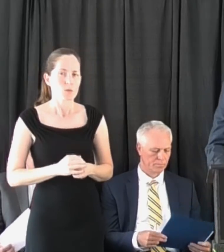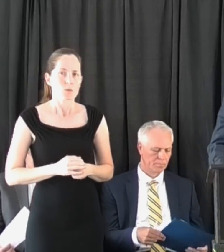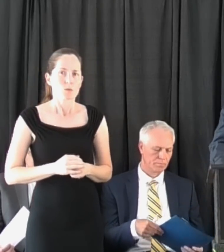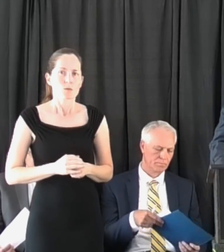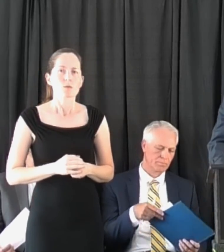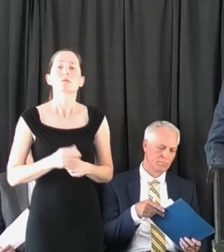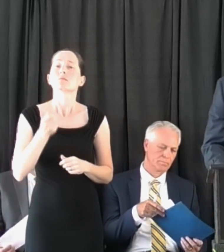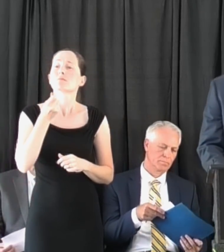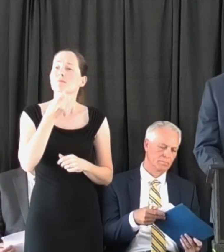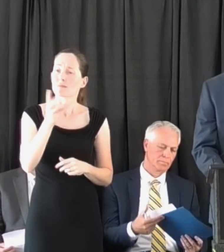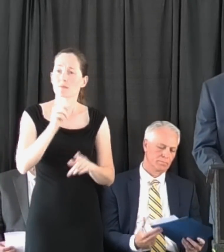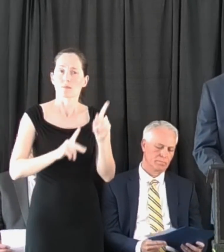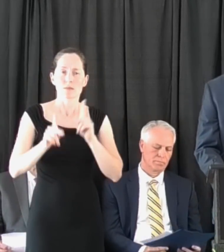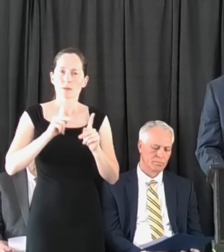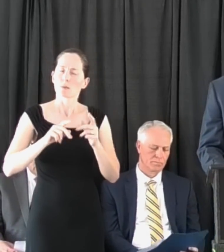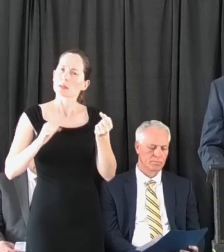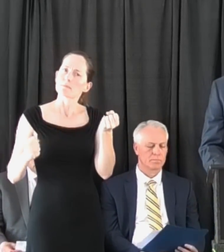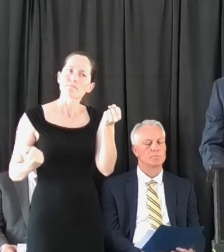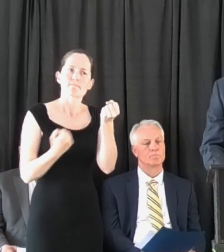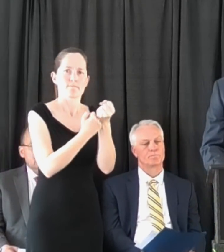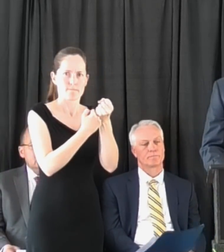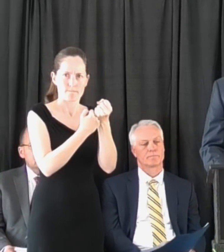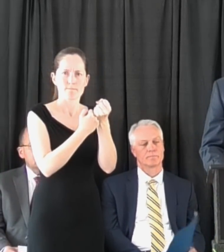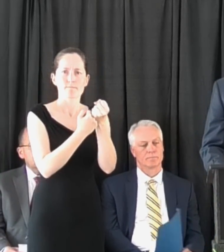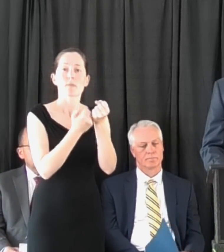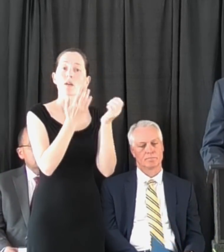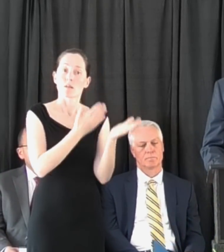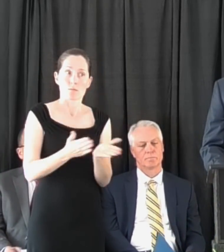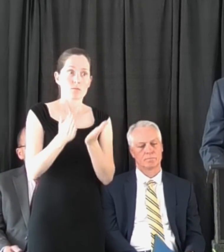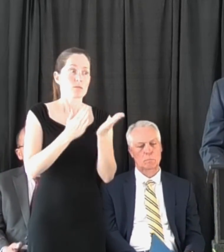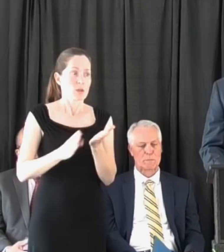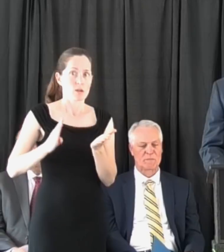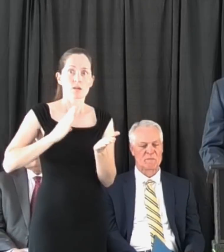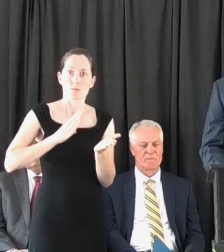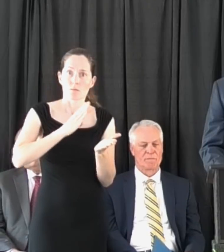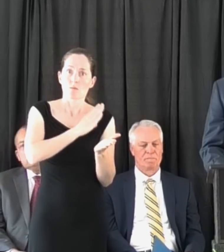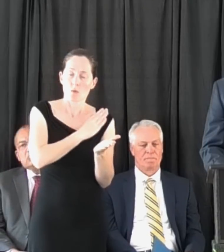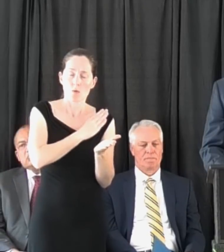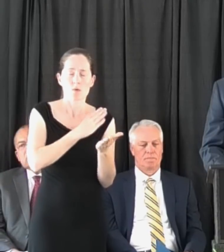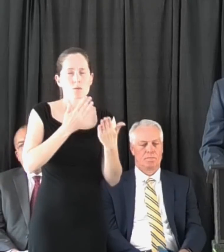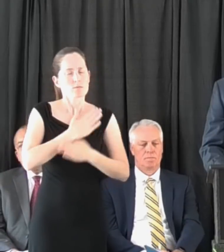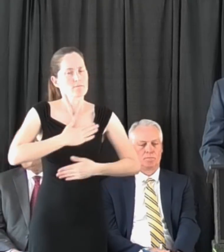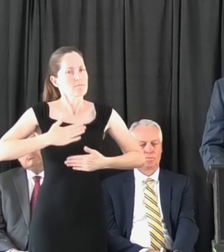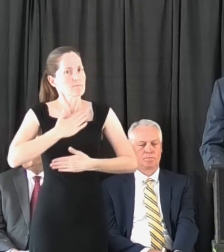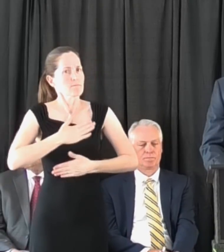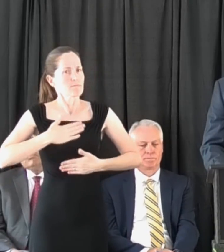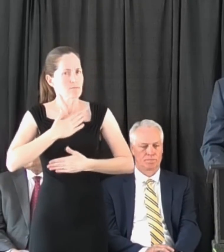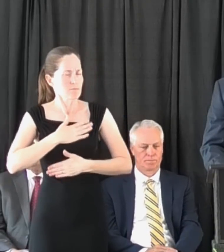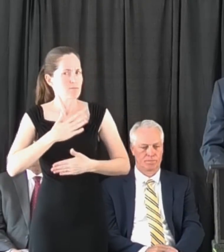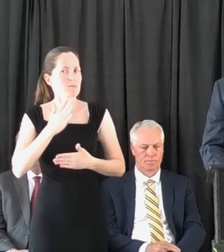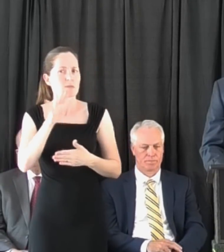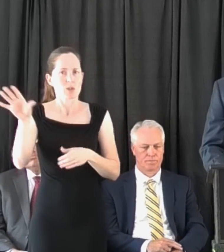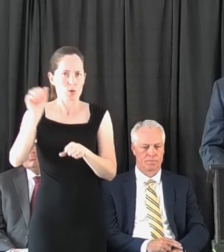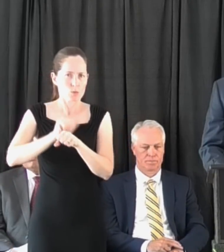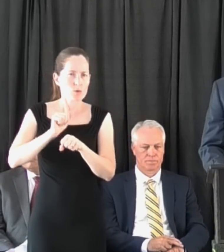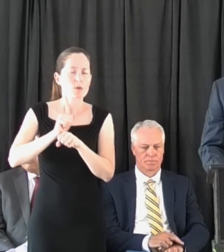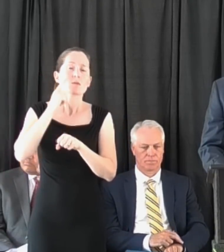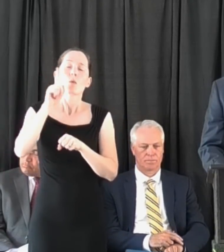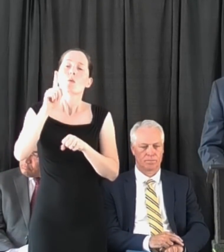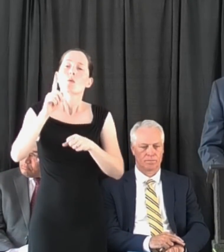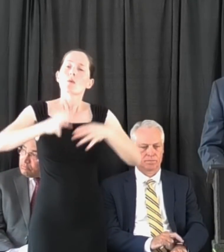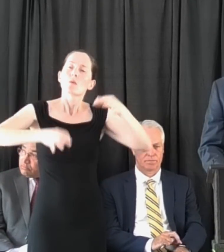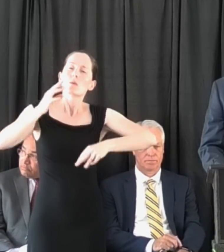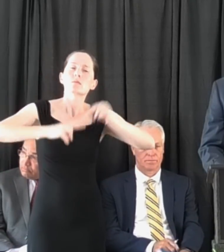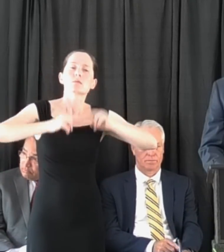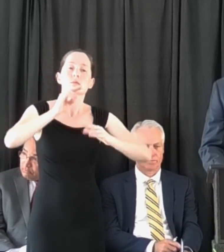in favor of the project, the planning board members had rave reviews on the site plan, the courthouse design, and the